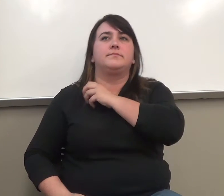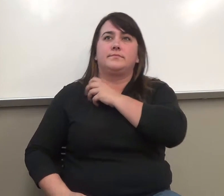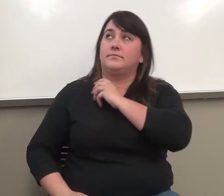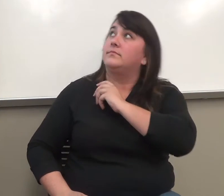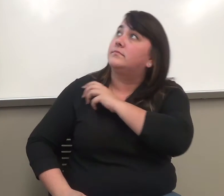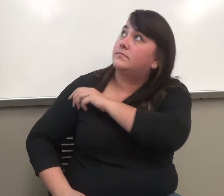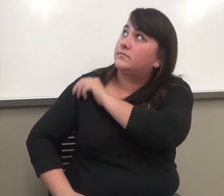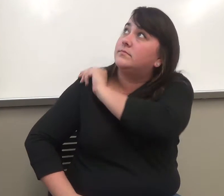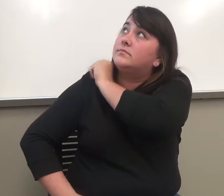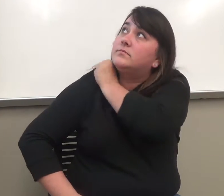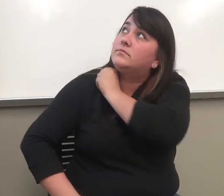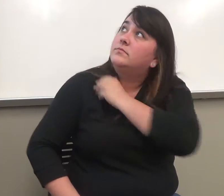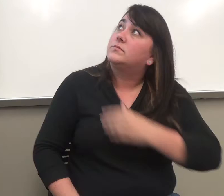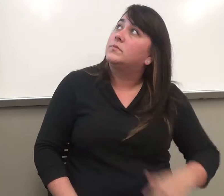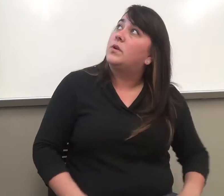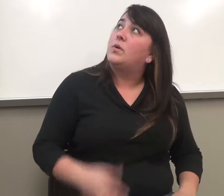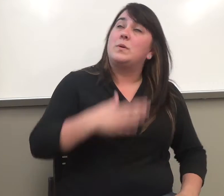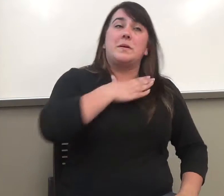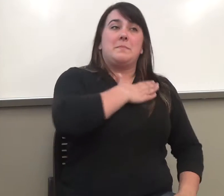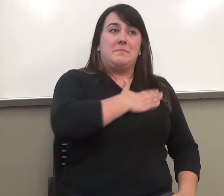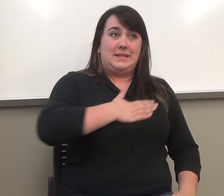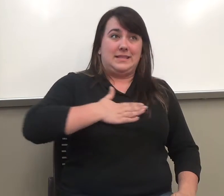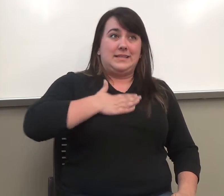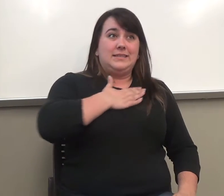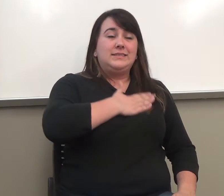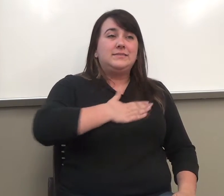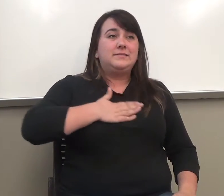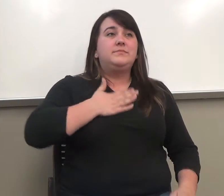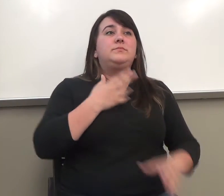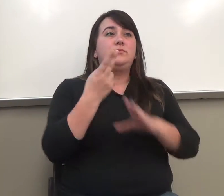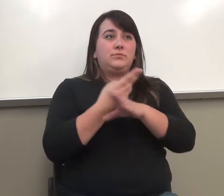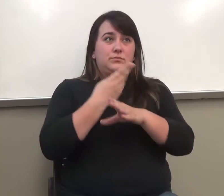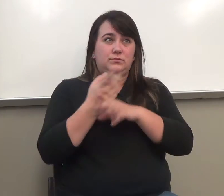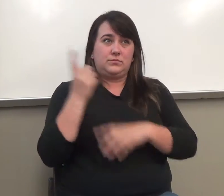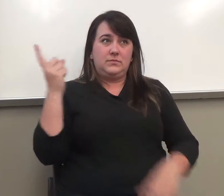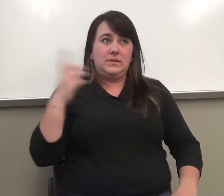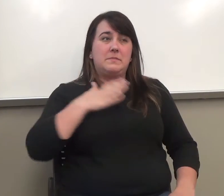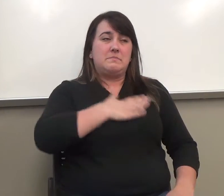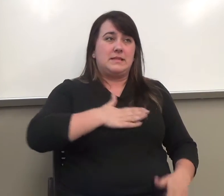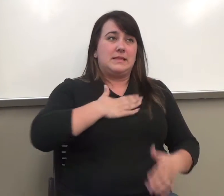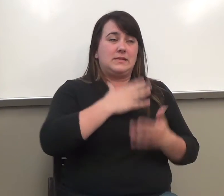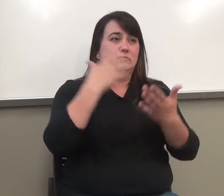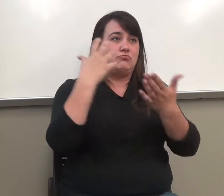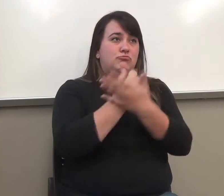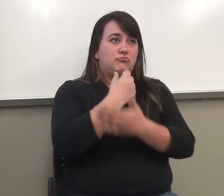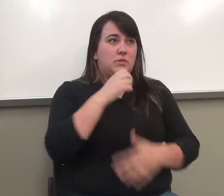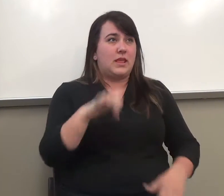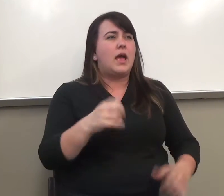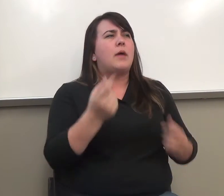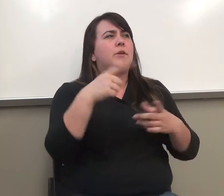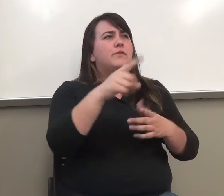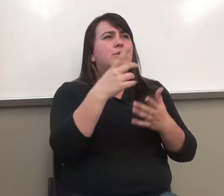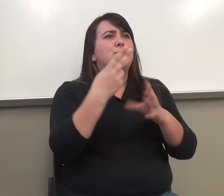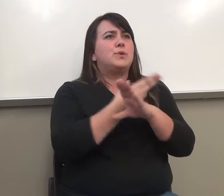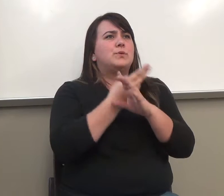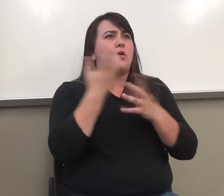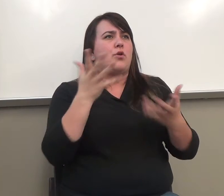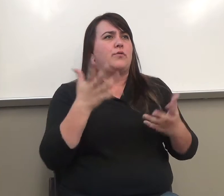So please do use this. How many people use the grammar checker in Microsoft